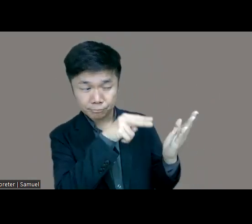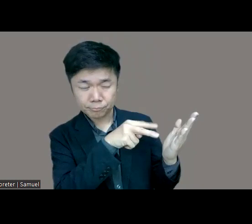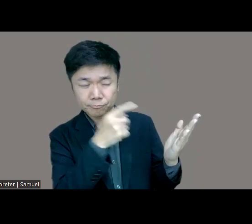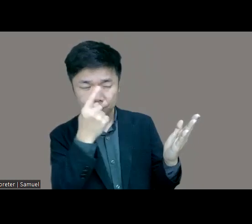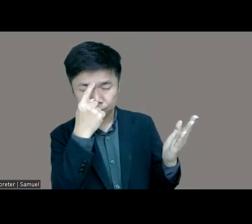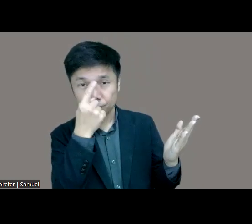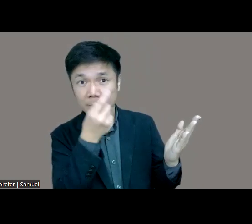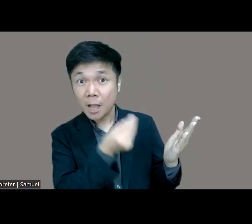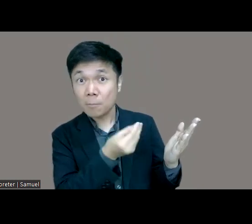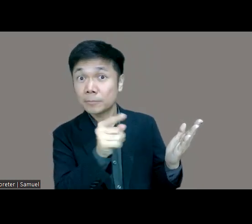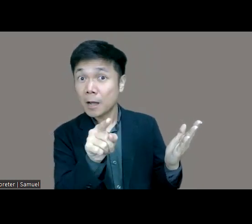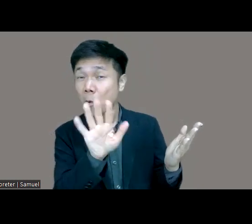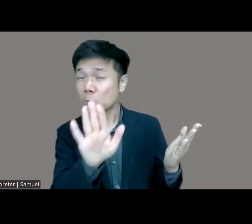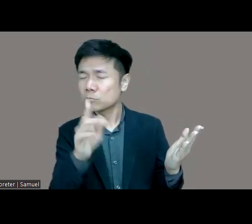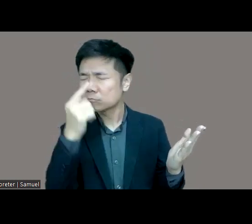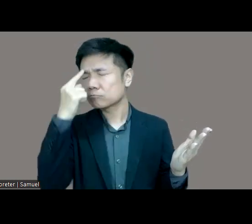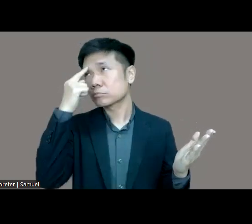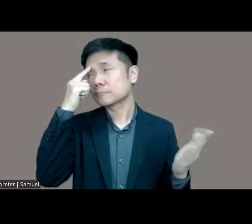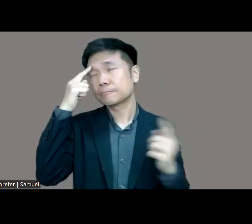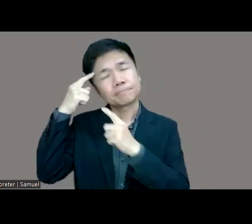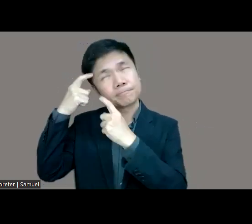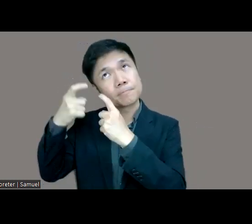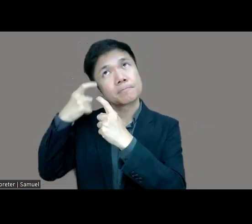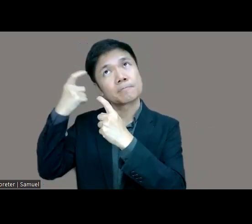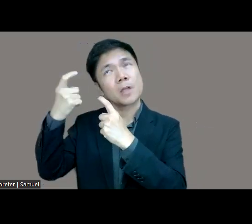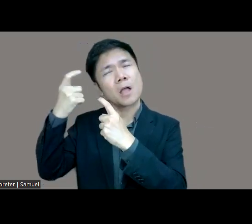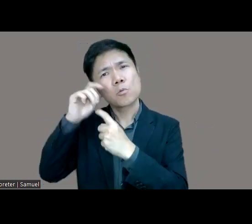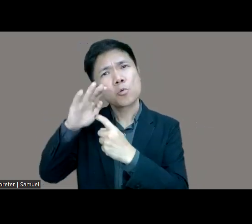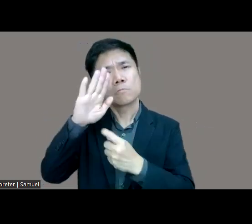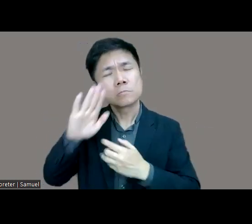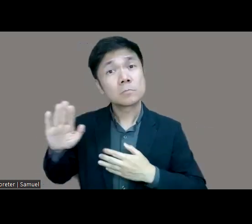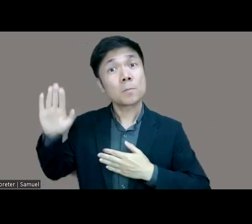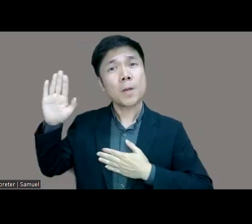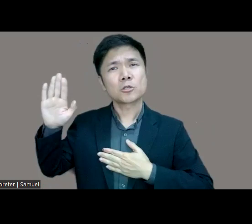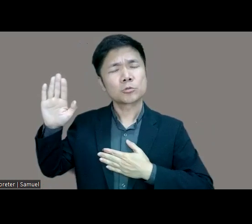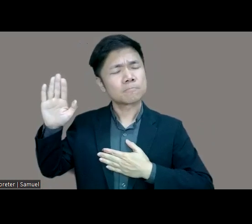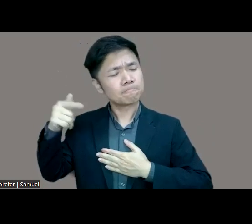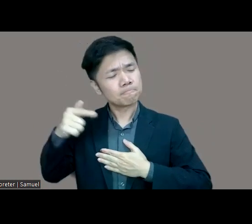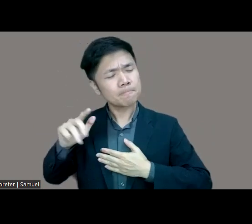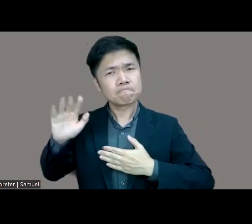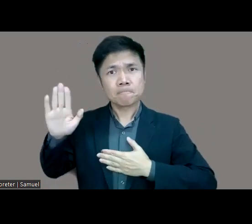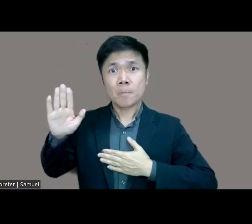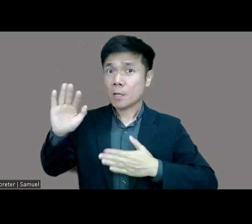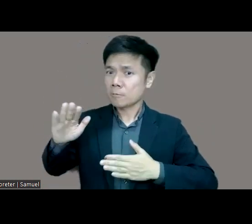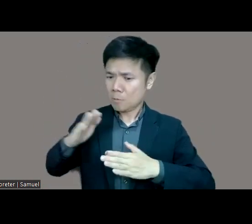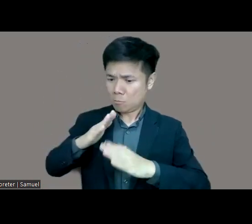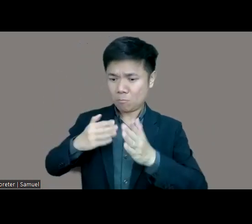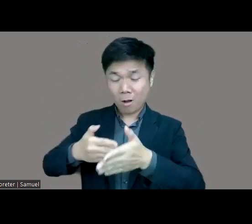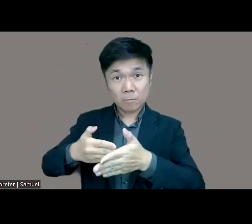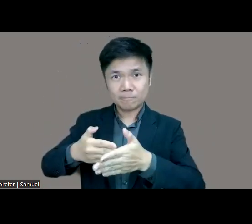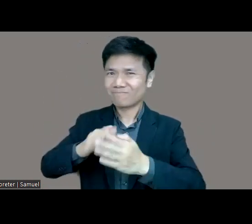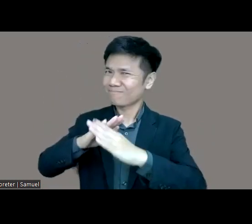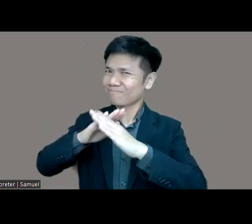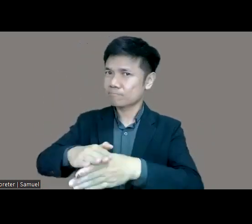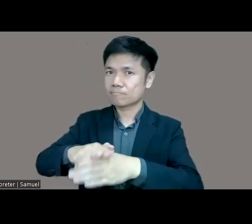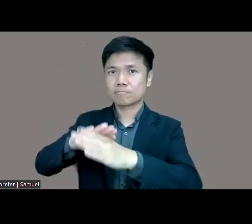to prepare yourself and think about it, that what pledge would address the barriers and the problems that you were just